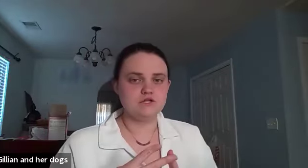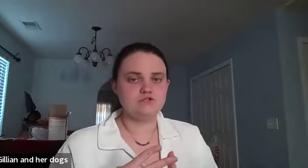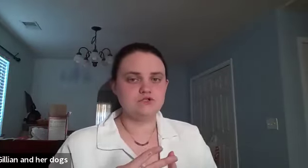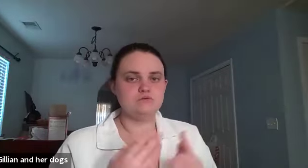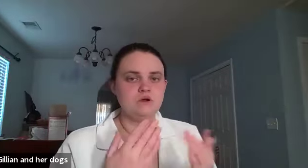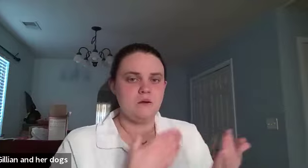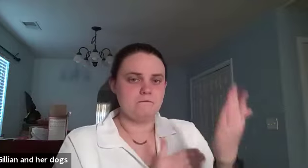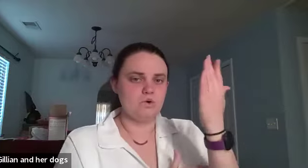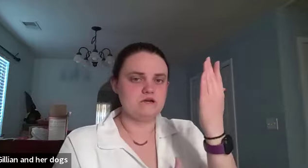also do